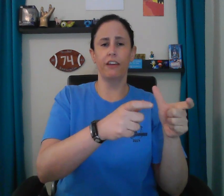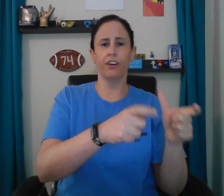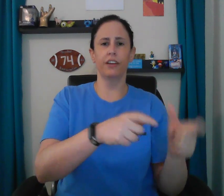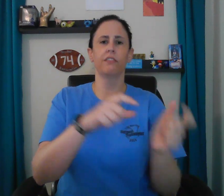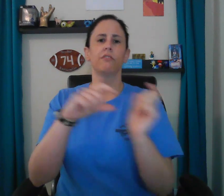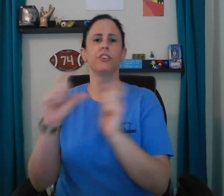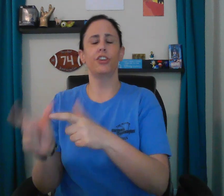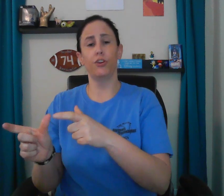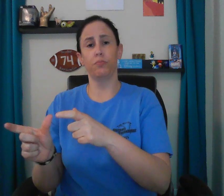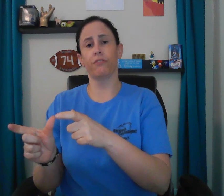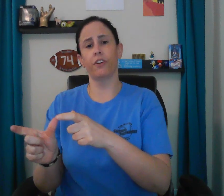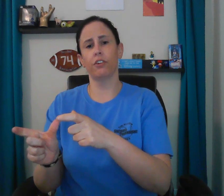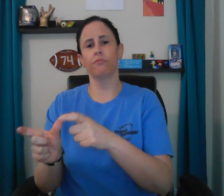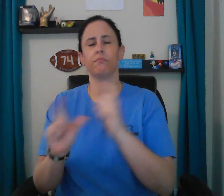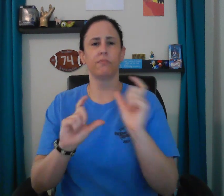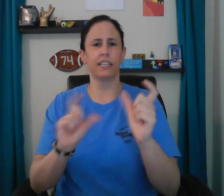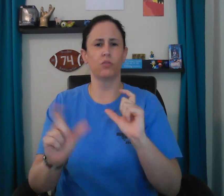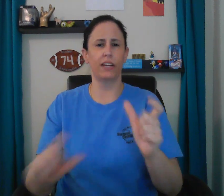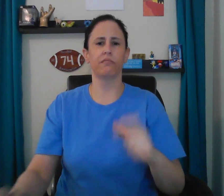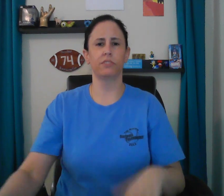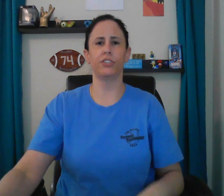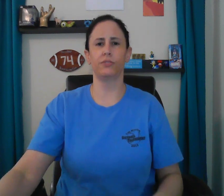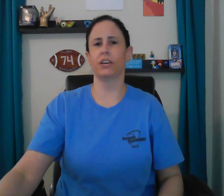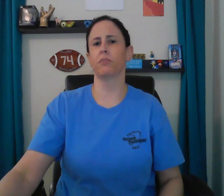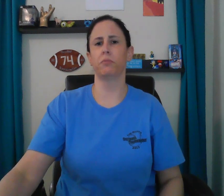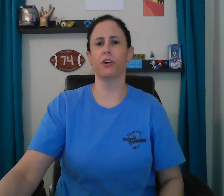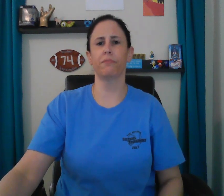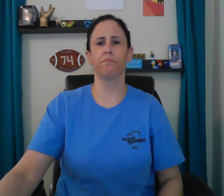favorite, you prefer. That's a way to tell them apart.